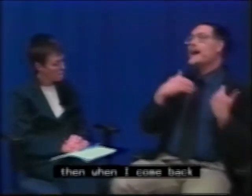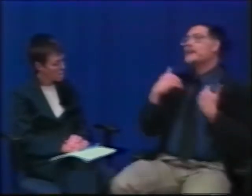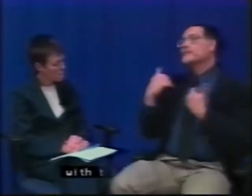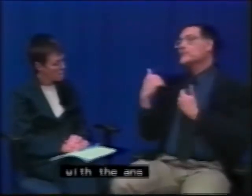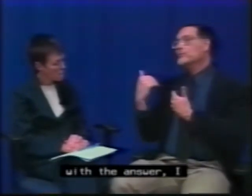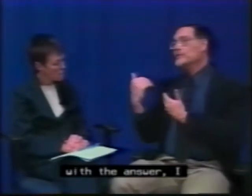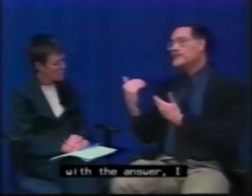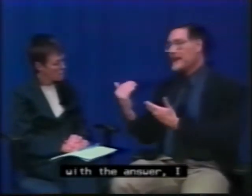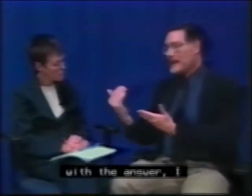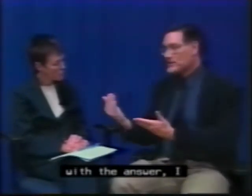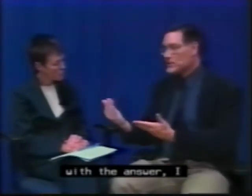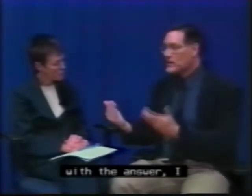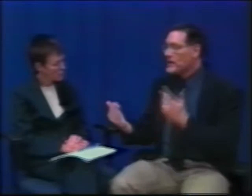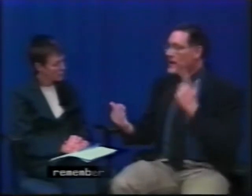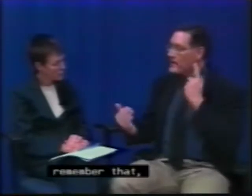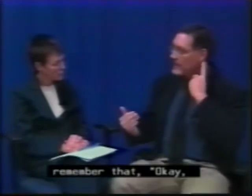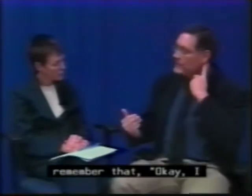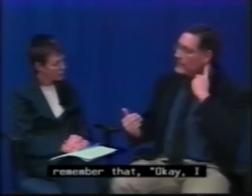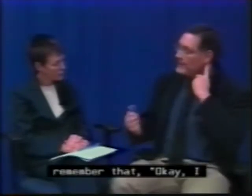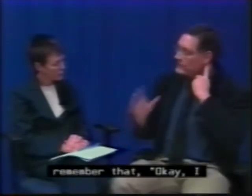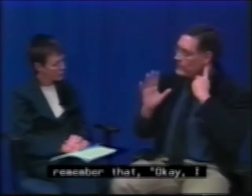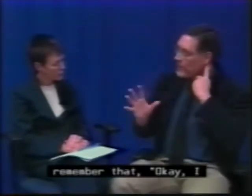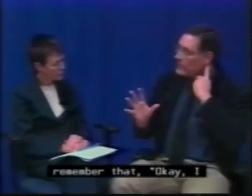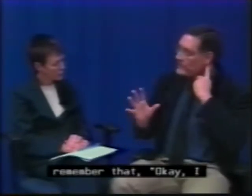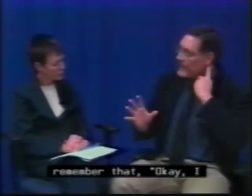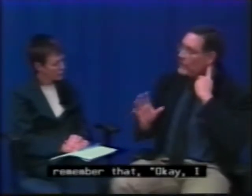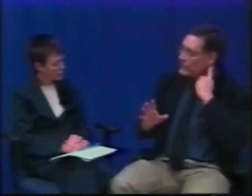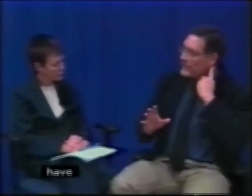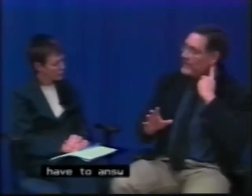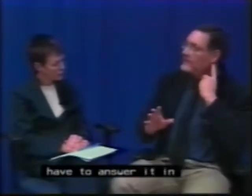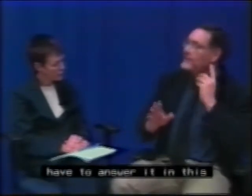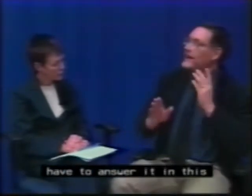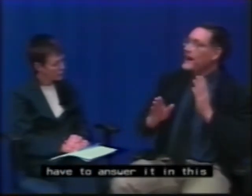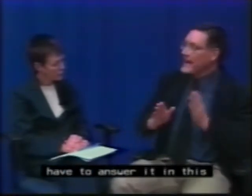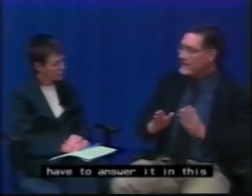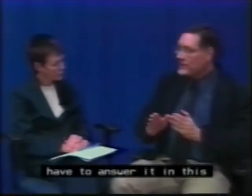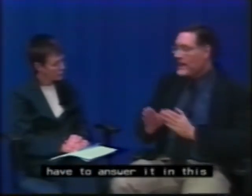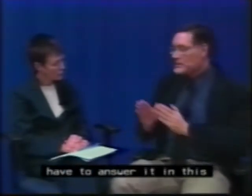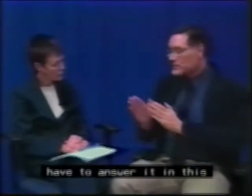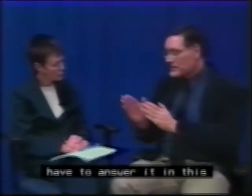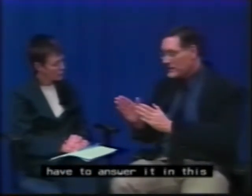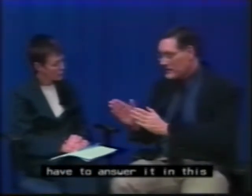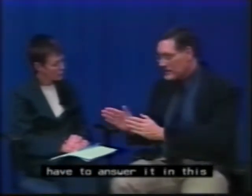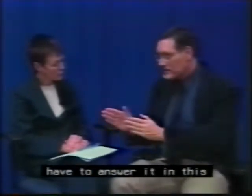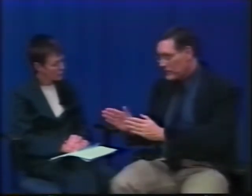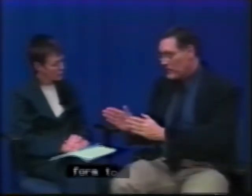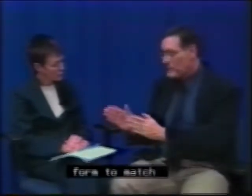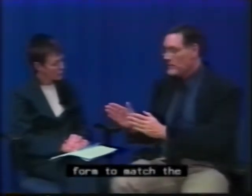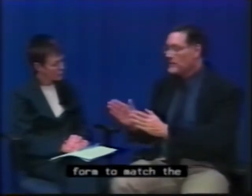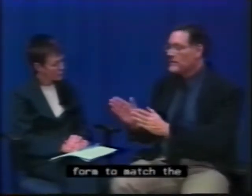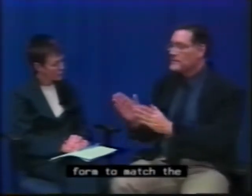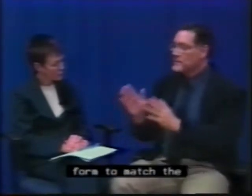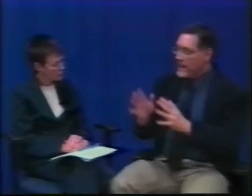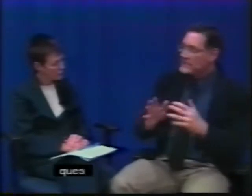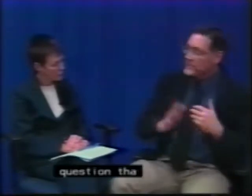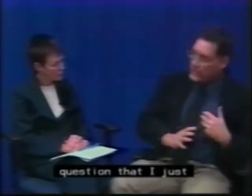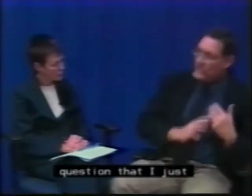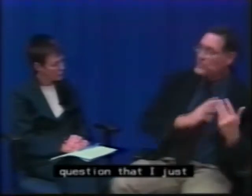back with the answer, I've remembered that, okay, I have to answer it in this form to match the question